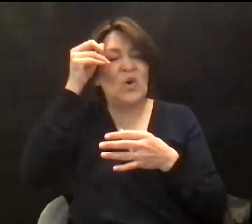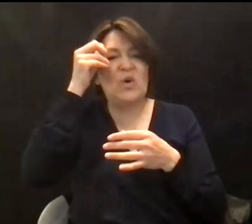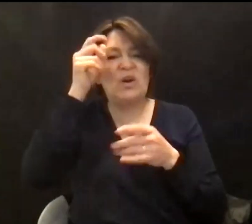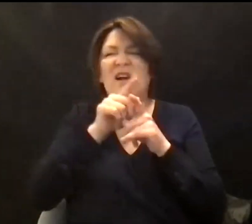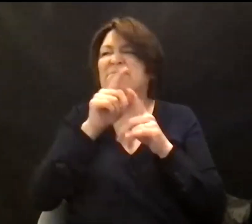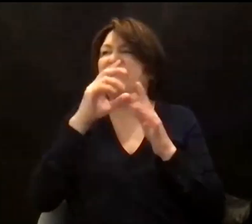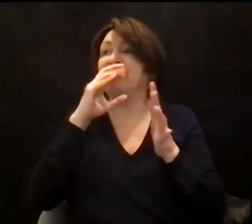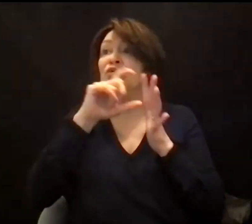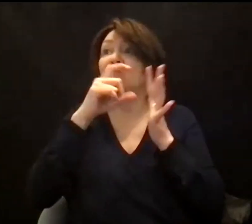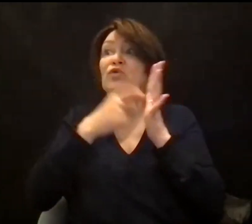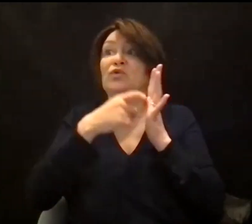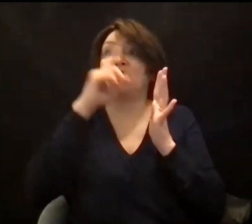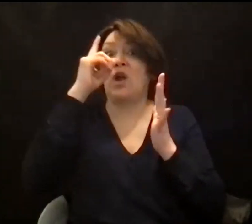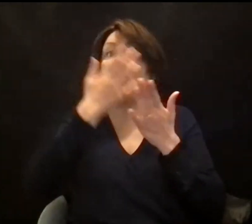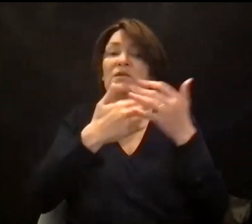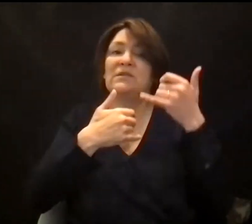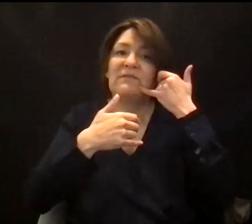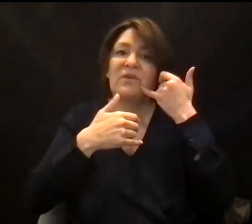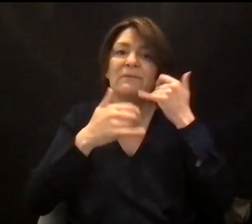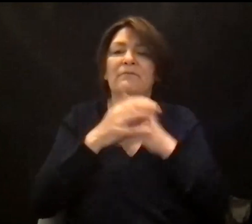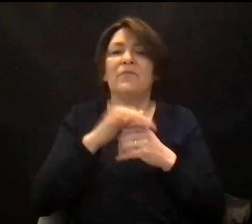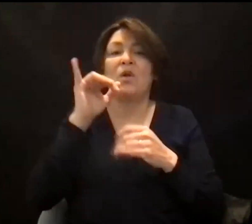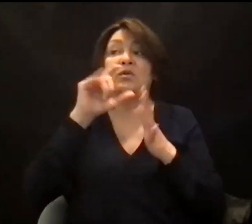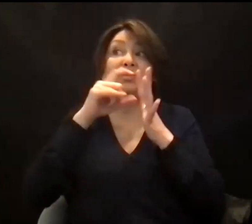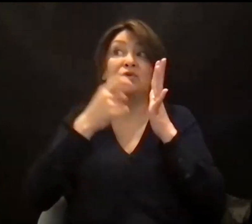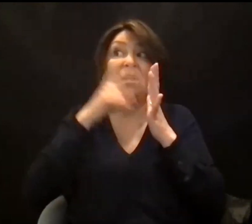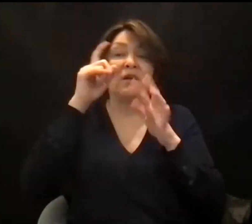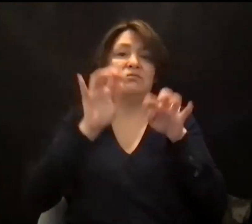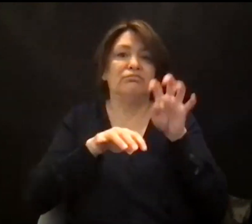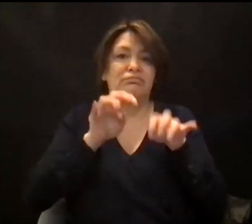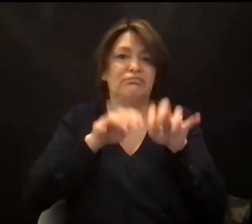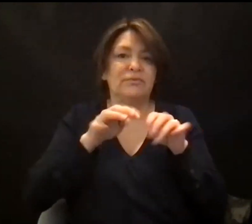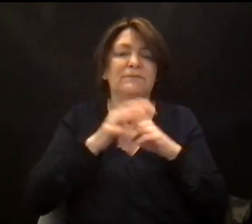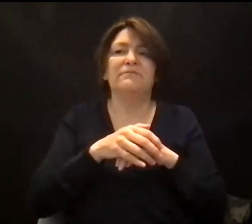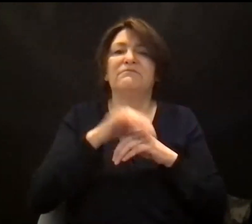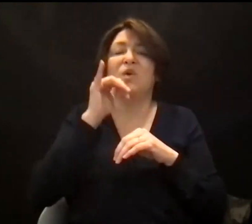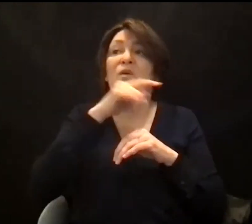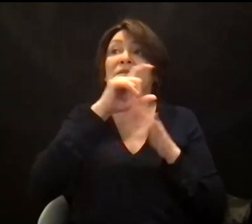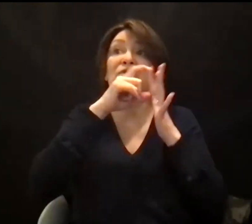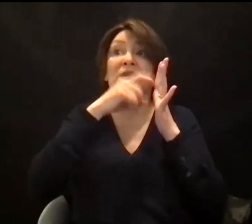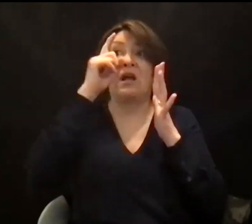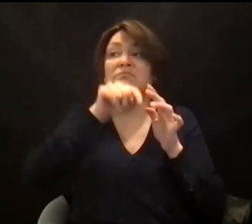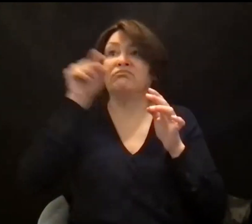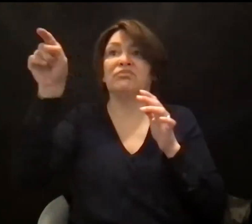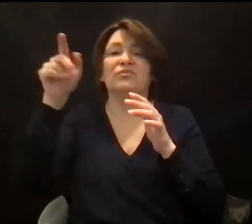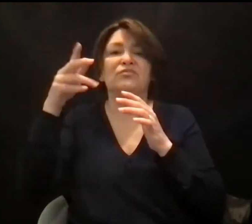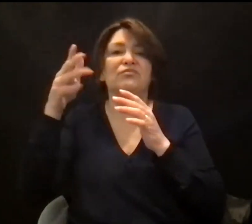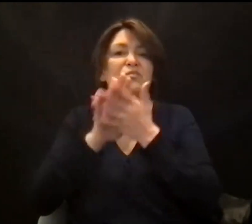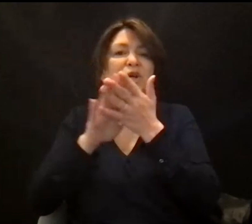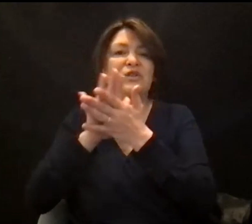the interpreter gives us that information. For example, letting us know directly, oh, the doctor's on the phone, the doctor is typing on their computer,